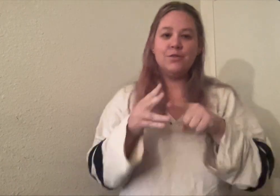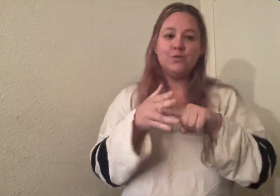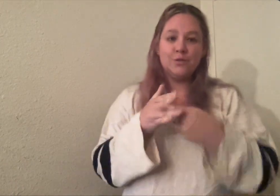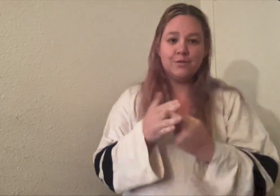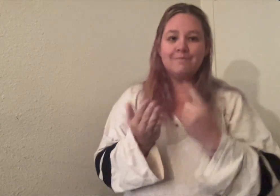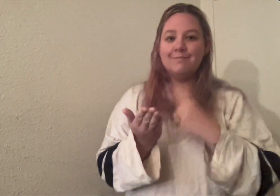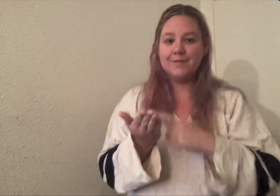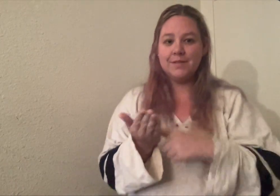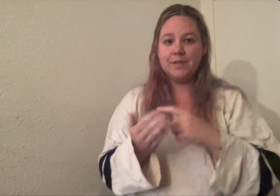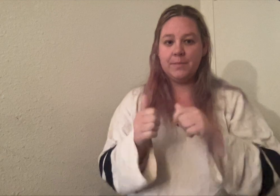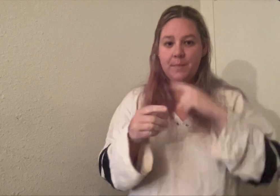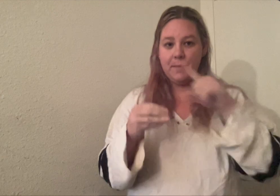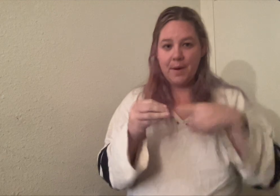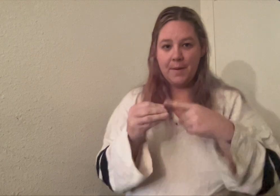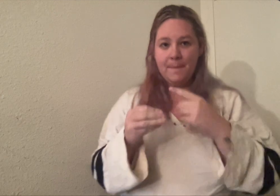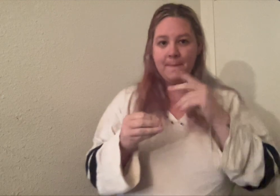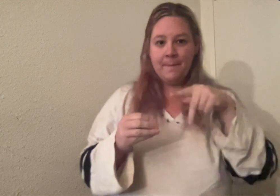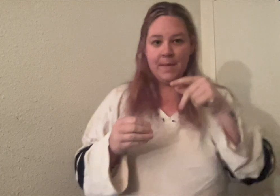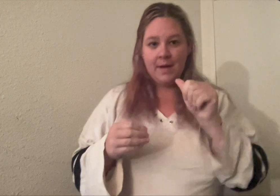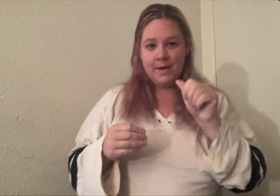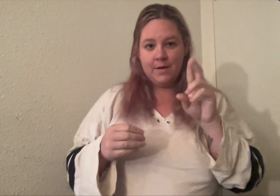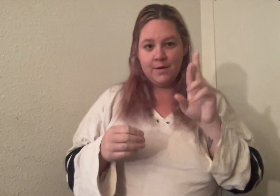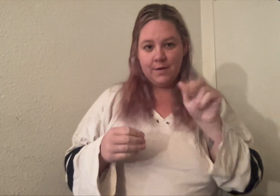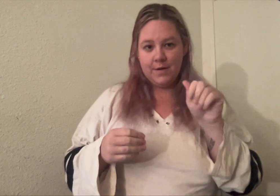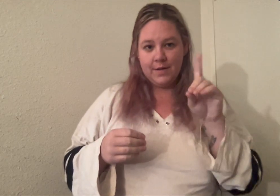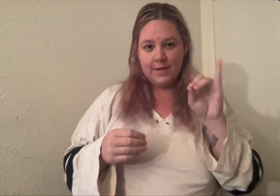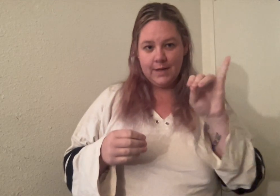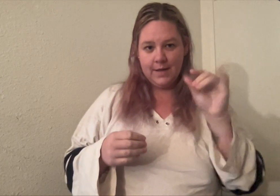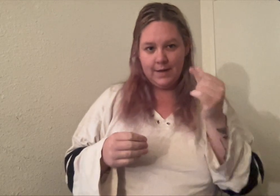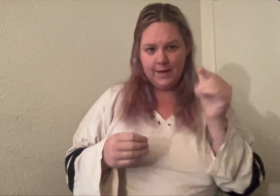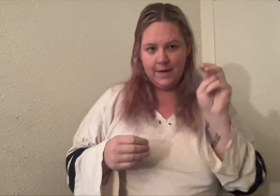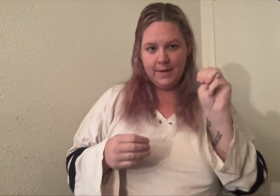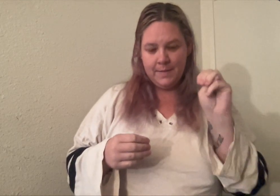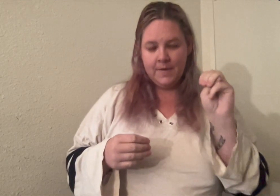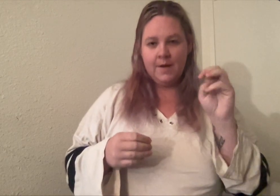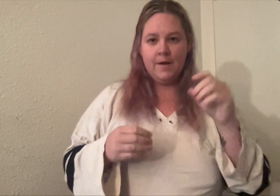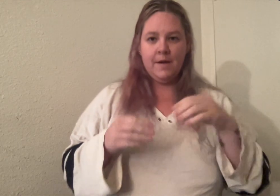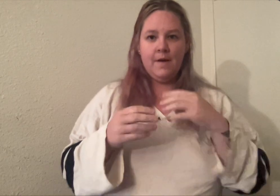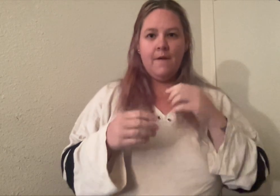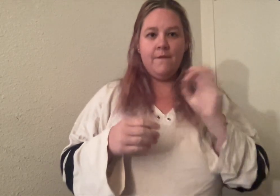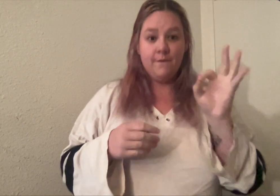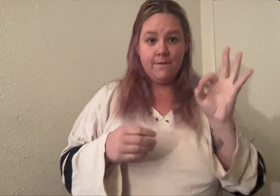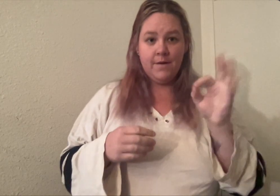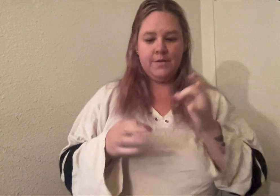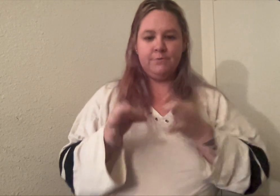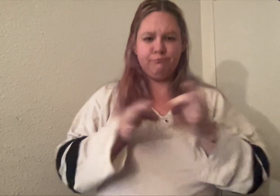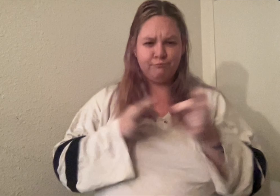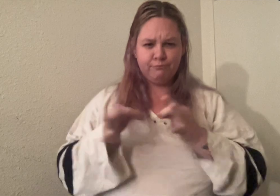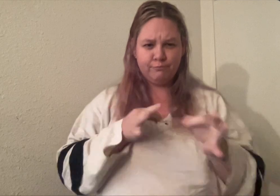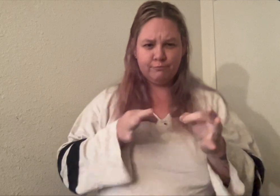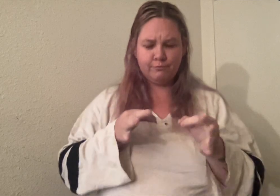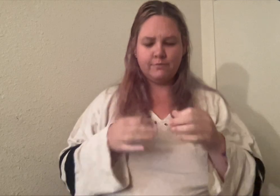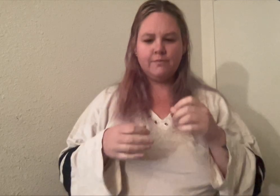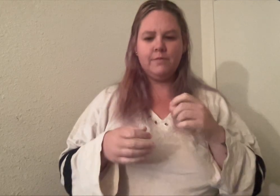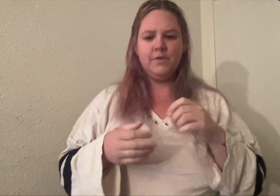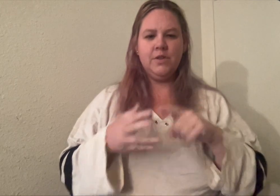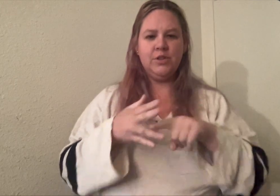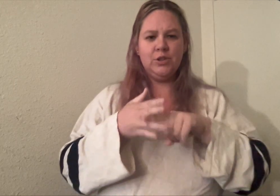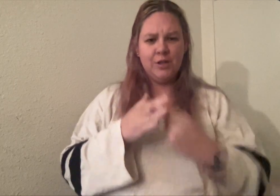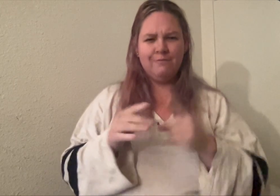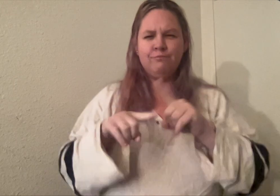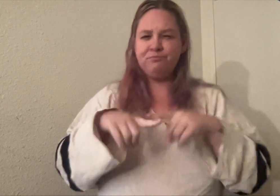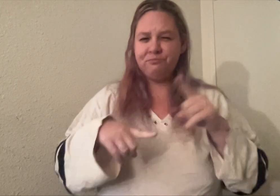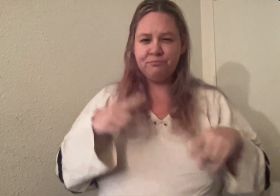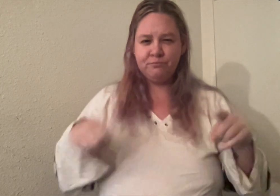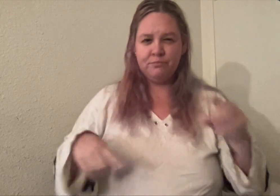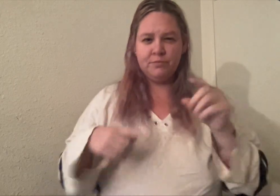instruction. We had considered the incidental model and the skills direct model. This morning, I want to